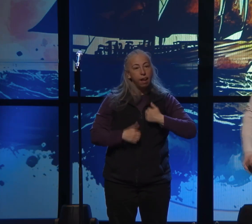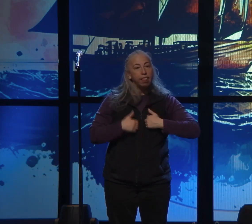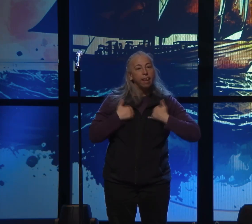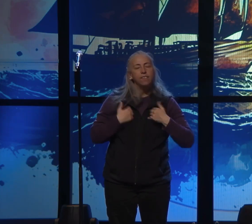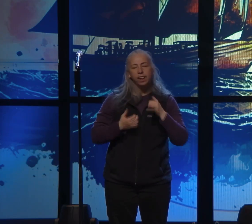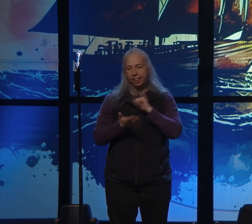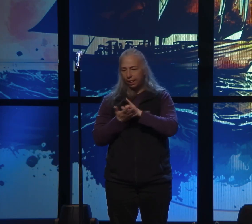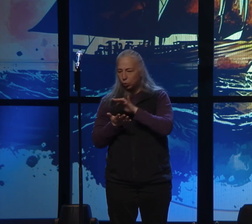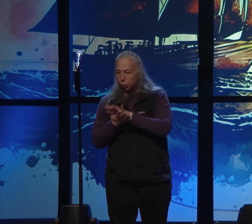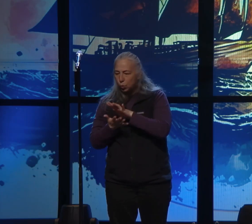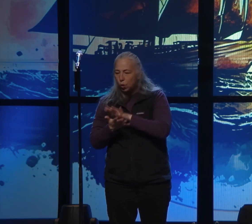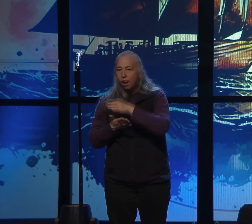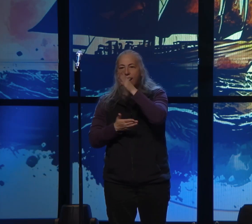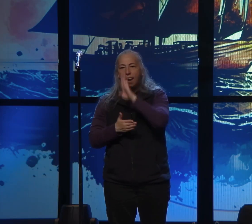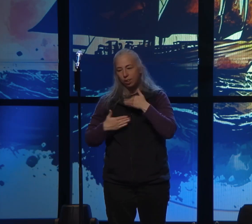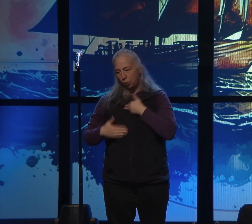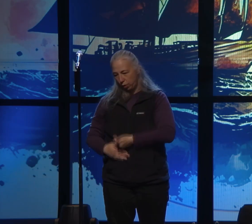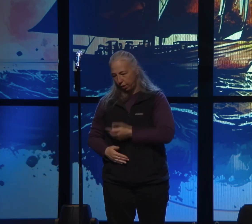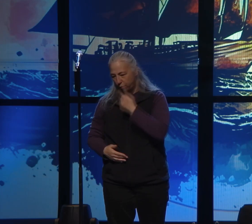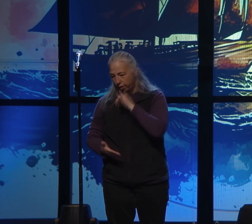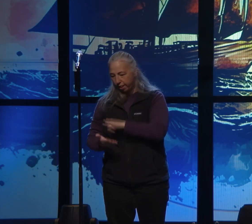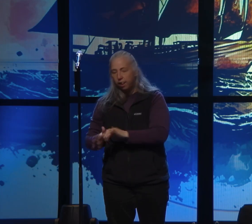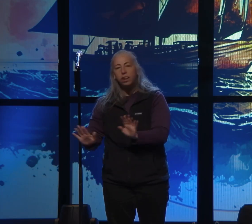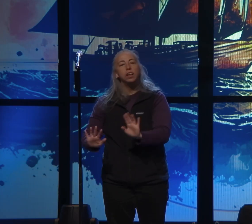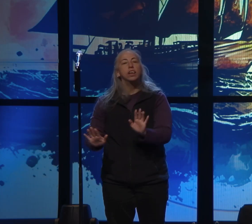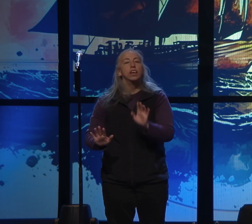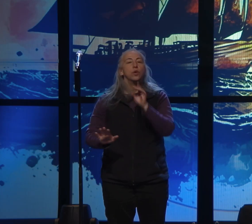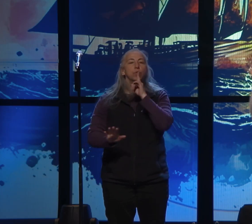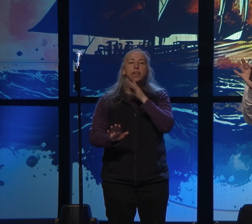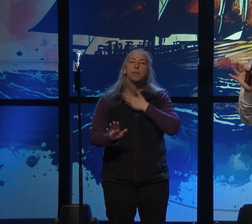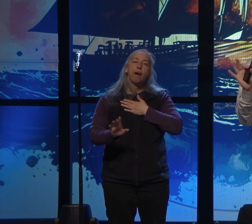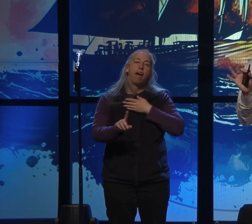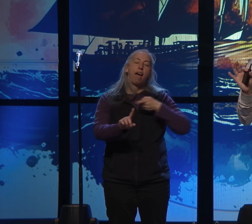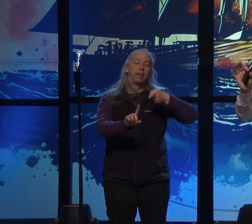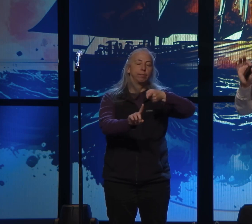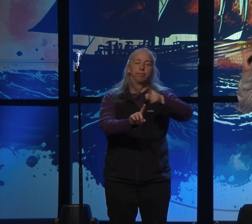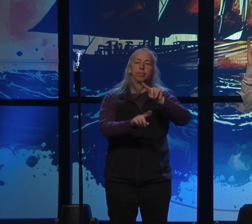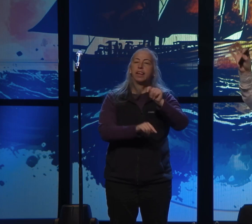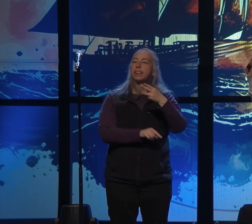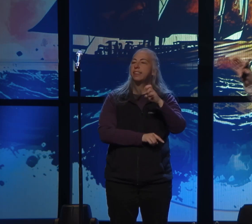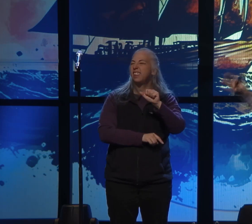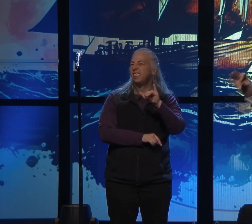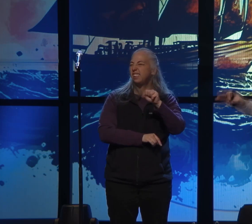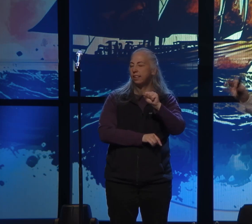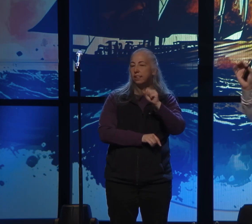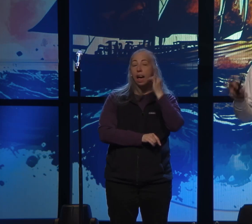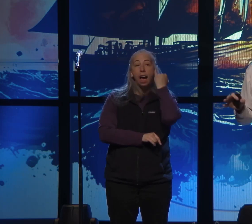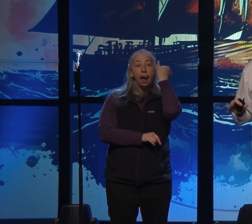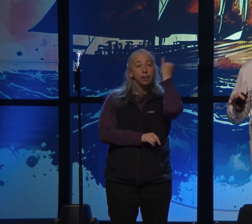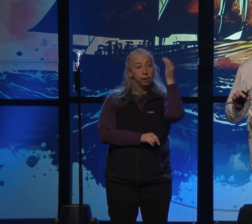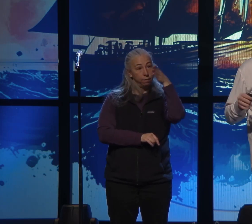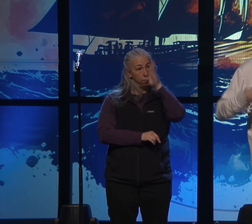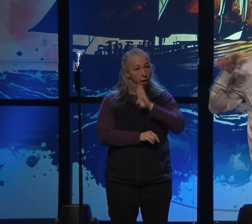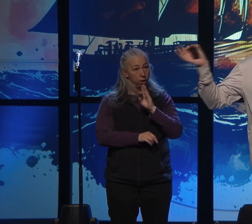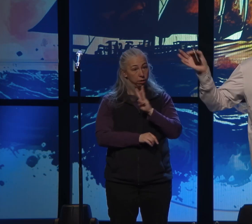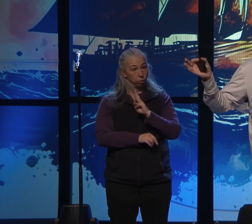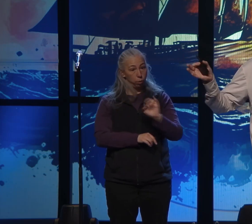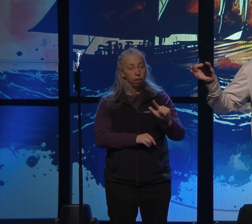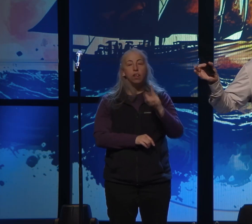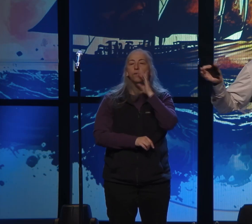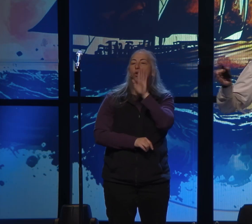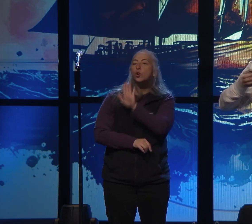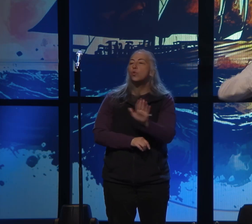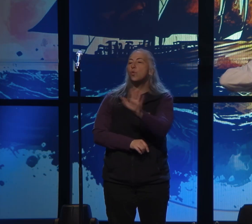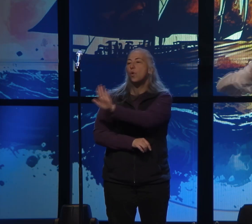school God's will for my life? Now, can I give you my thesis very quickly, okay, on the idea of God's will for your life? Again, totally